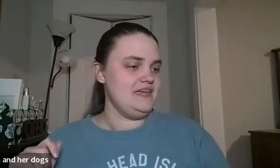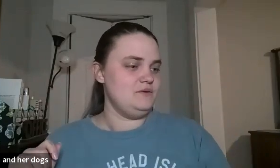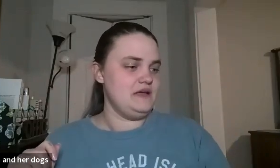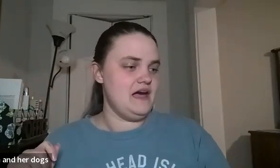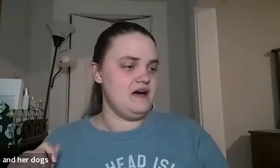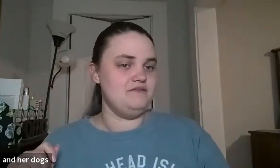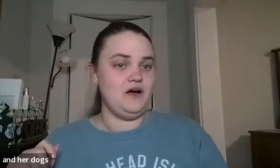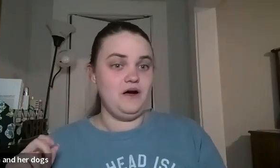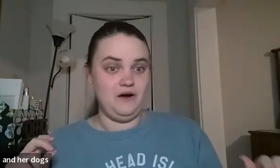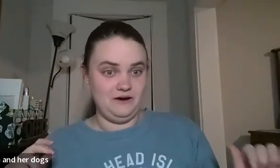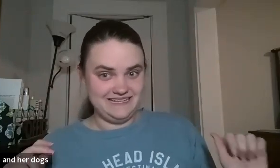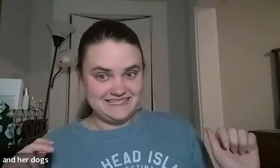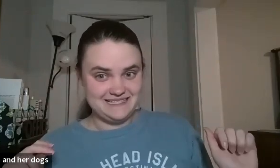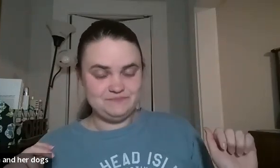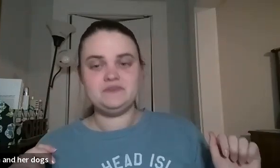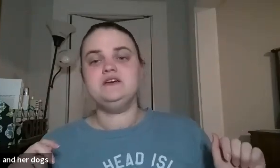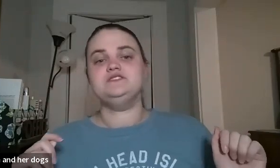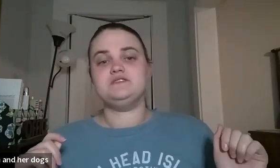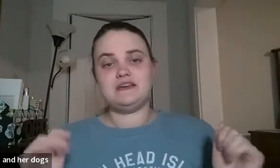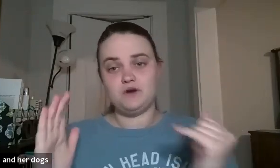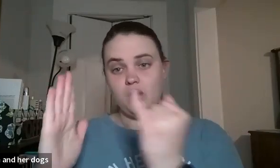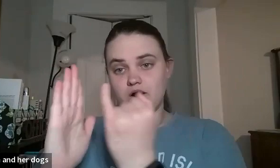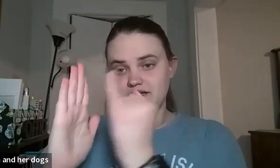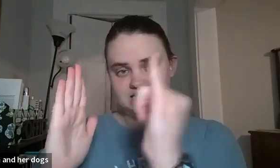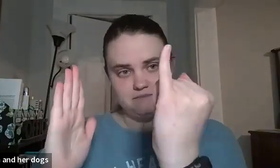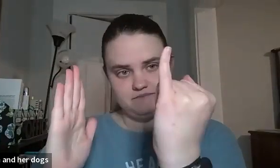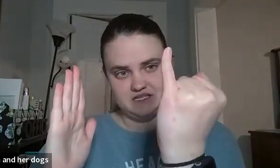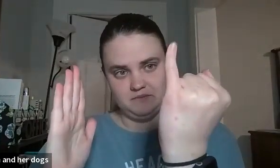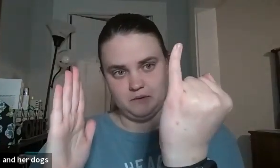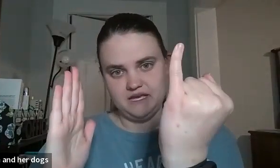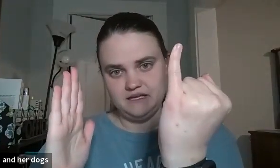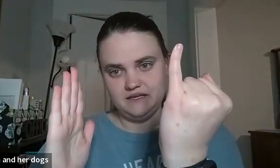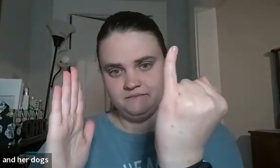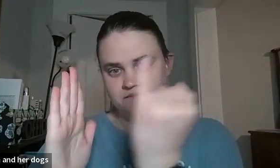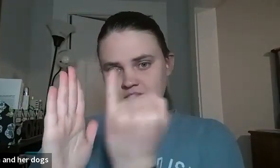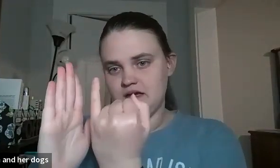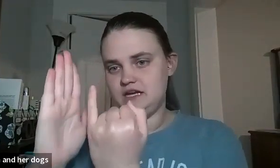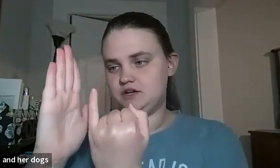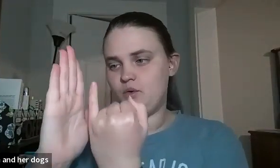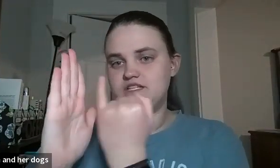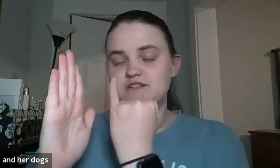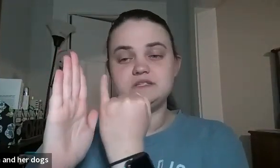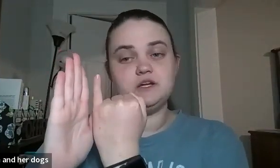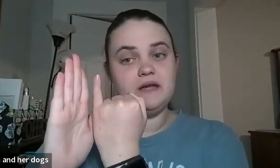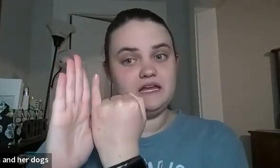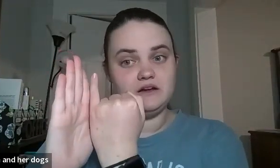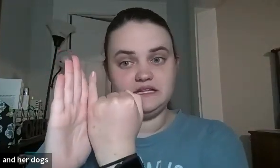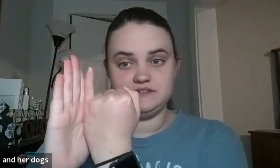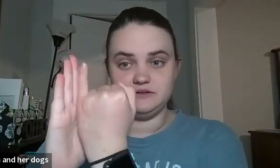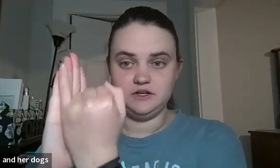Then we have artist. So the sign for art is that it's going to be our pinky, and you're going to, it's almost like you're painting on an easel, and you're going